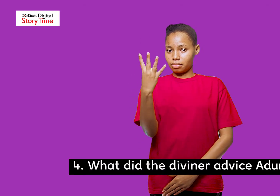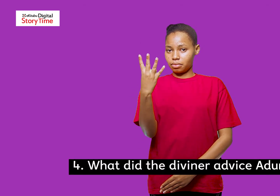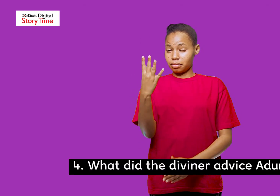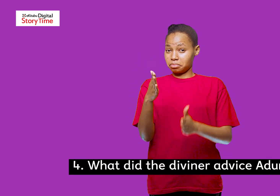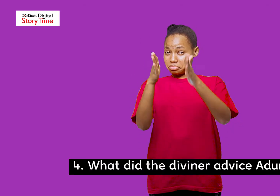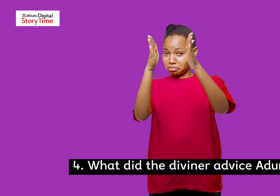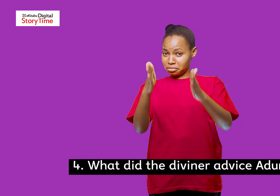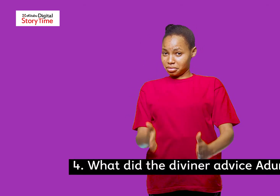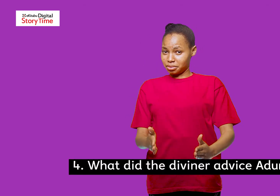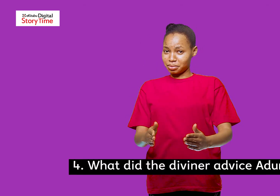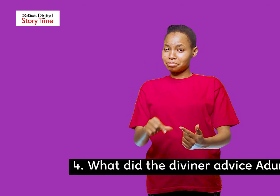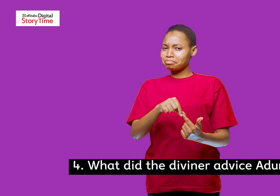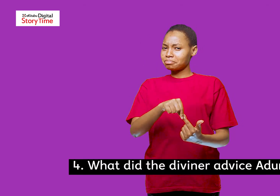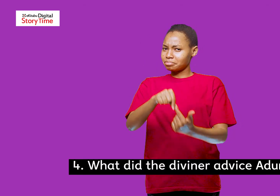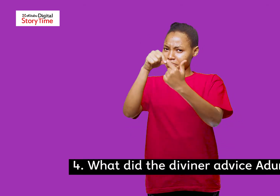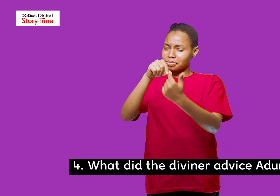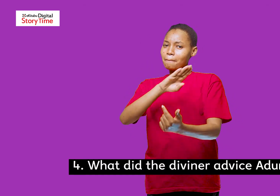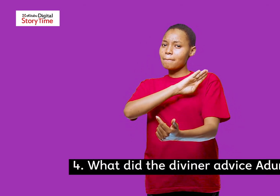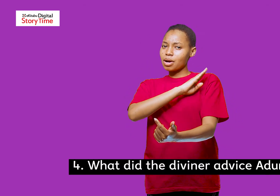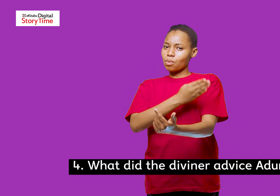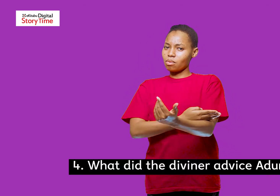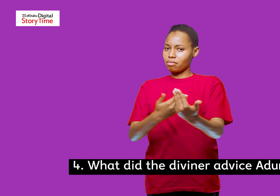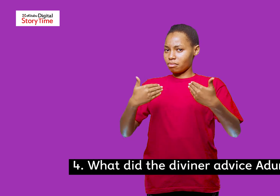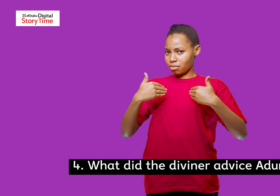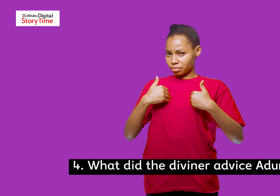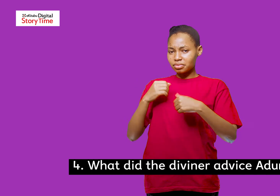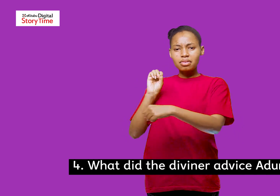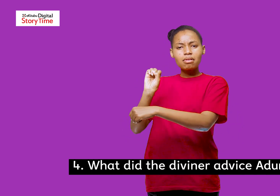Number 4. What did the diviner advise Adon?